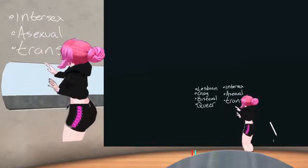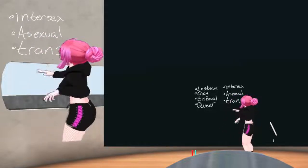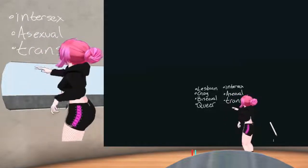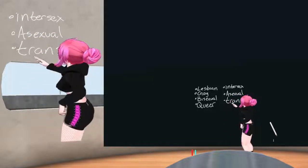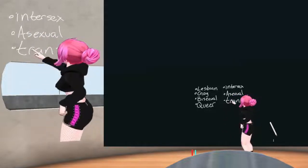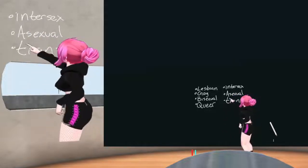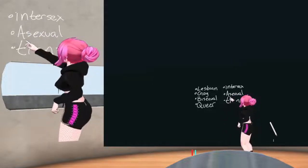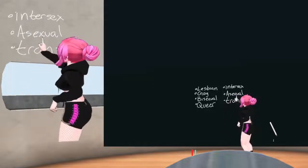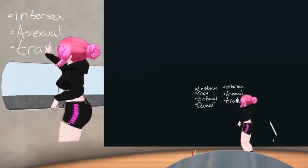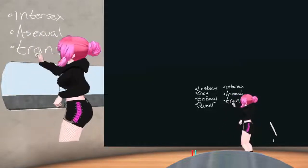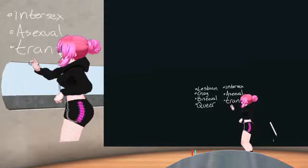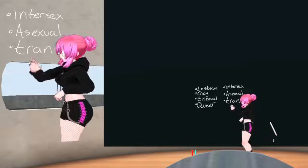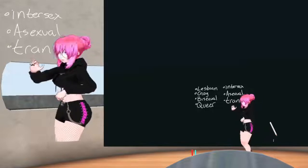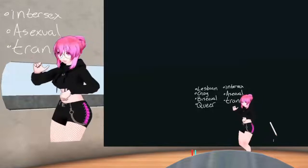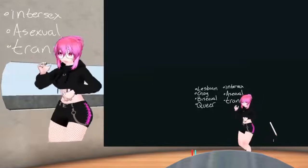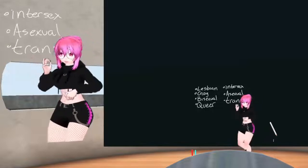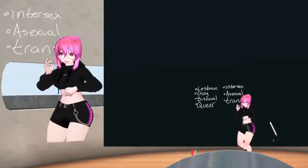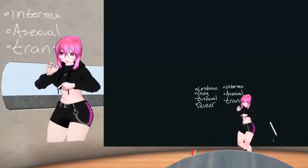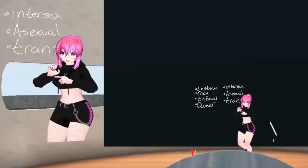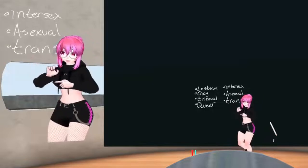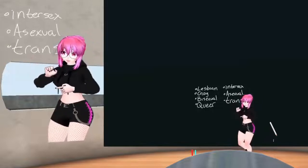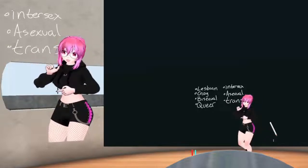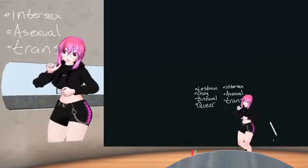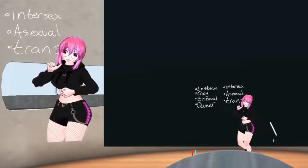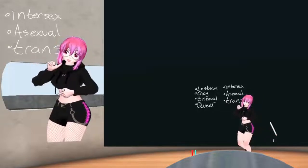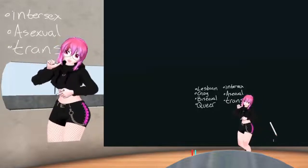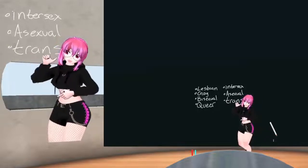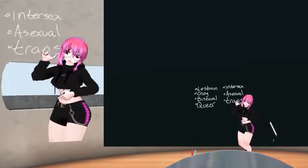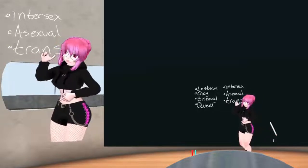correct me. But yeah, so ace, you can say ace,